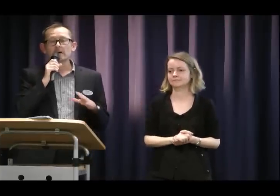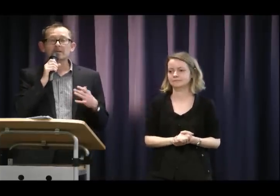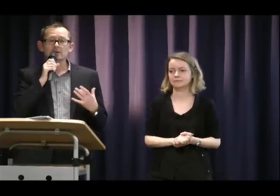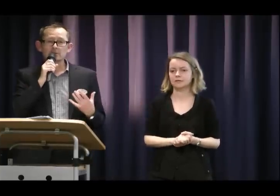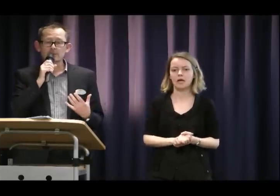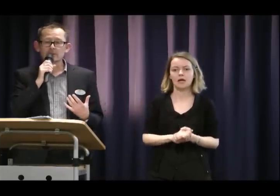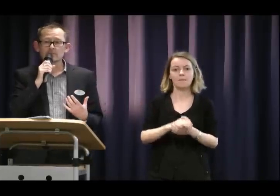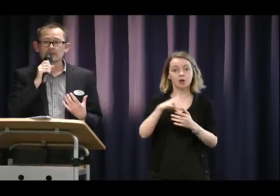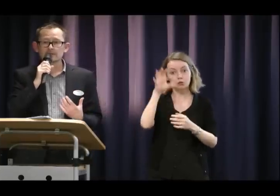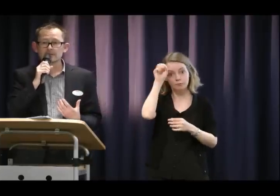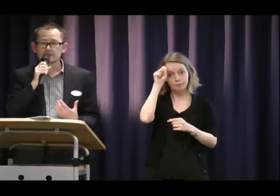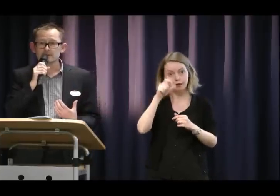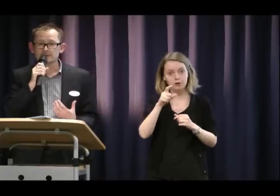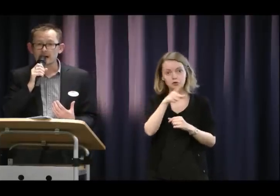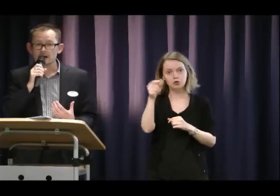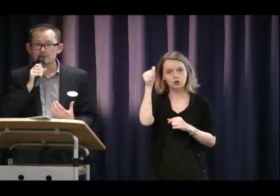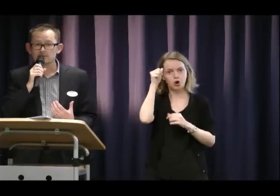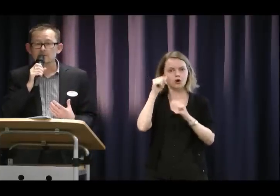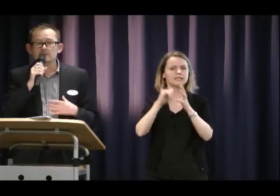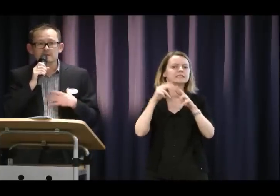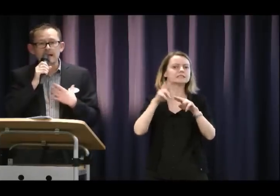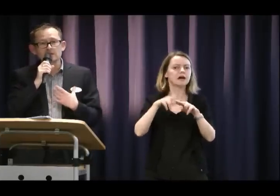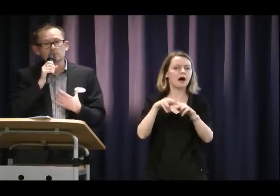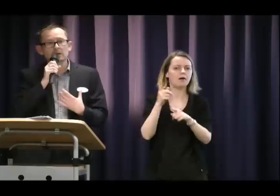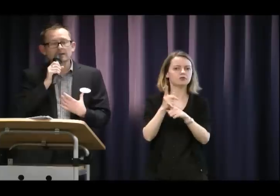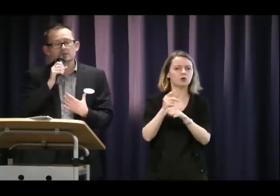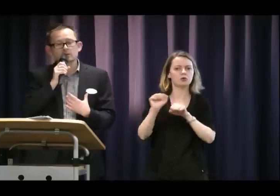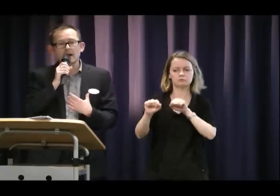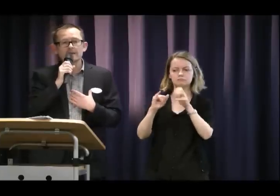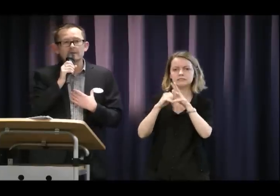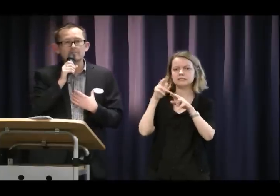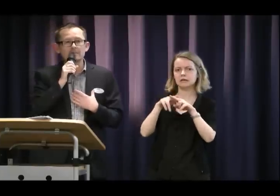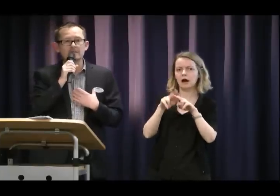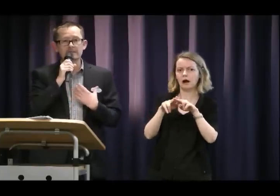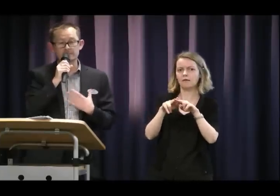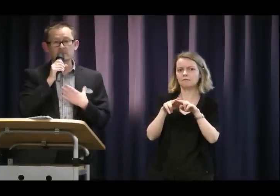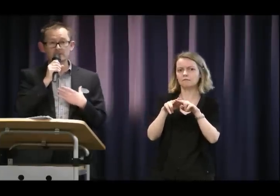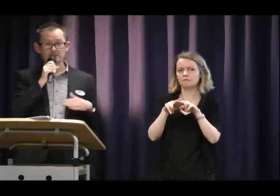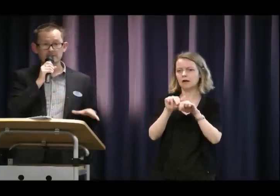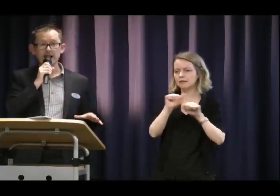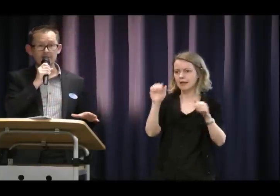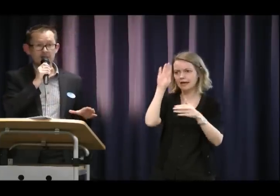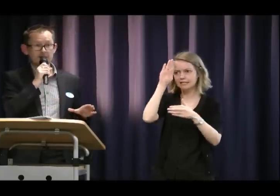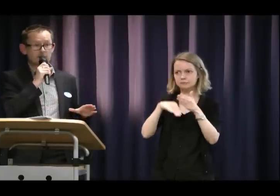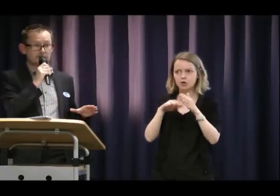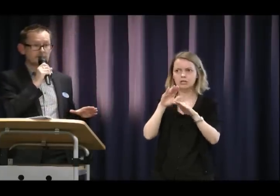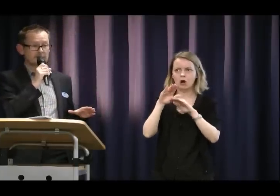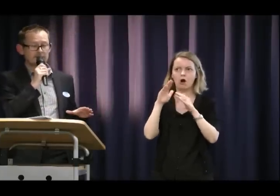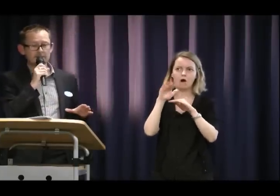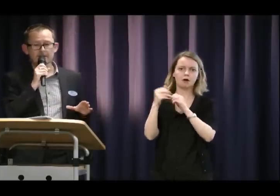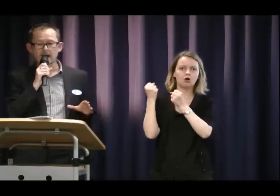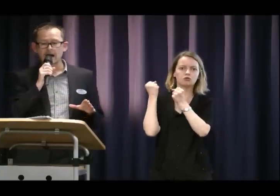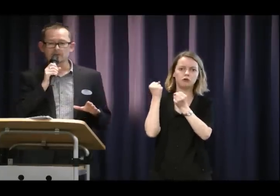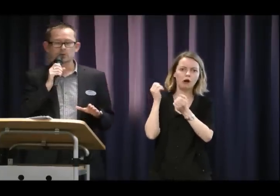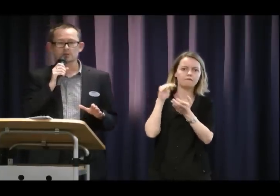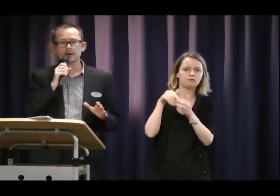Another one, and because remember, many of these are staff, so this actually relates to the experience of staff within VicDef, have talked